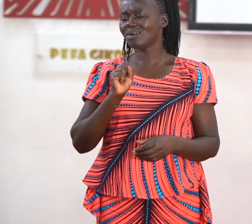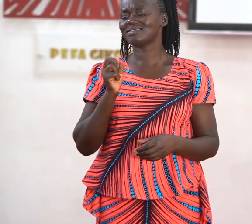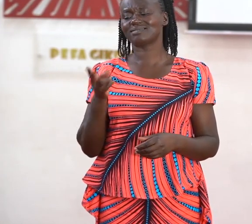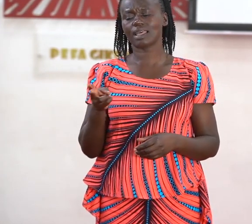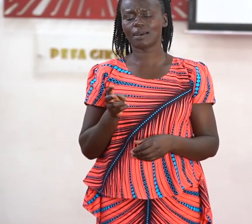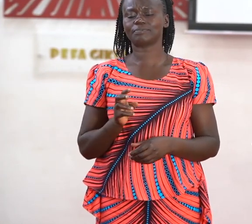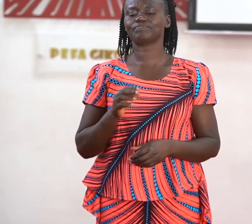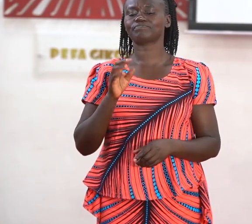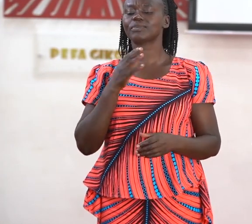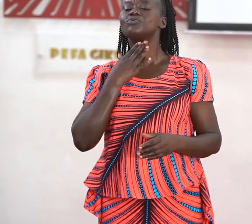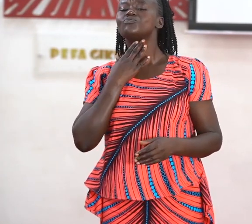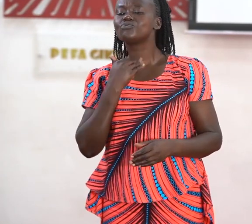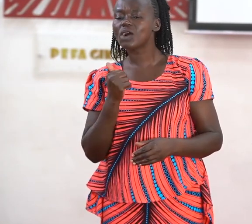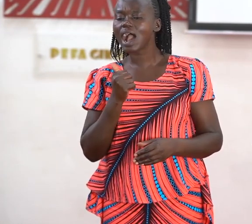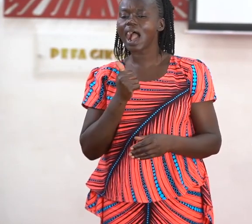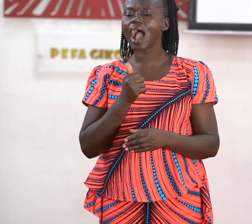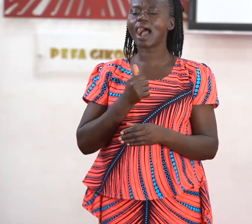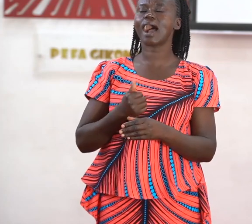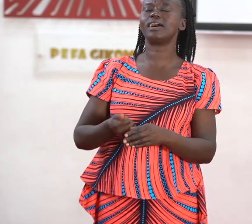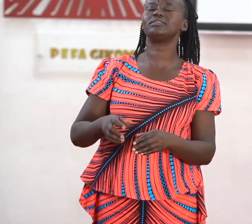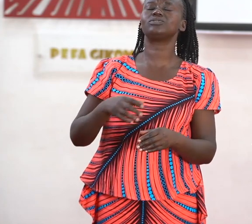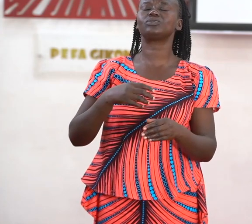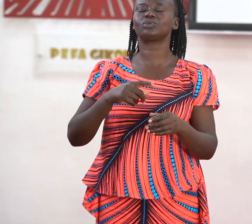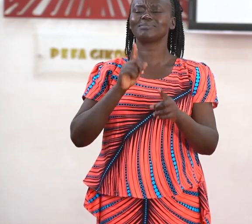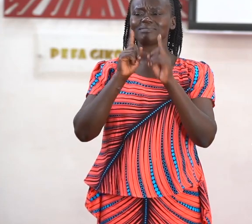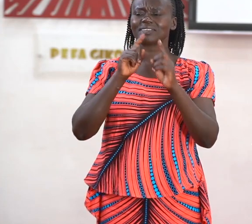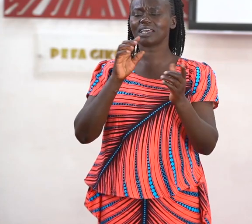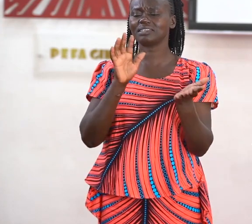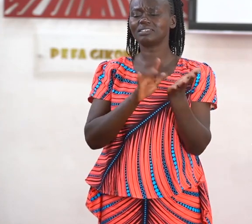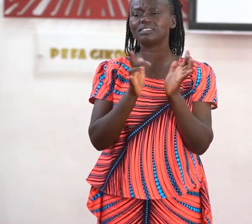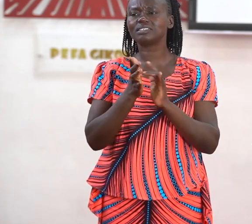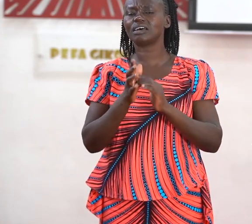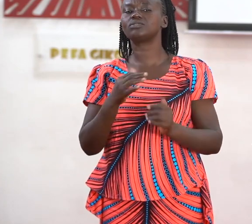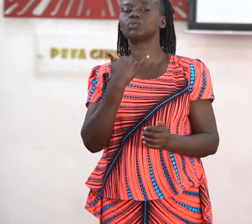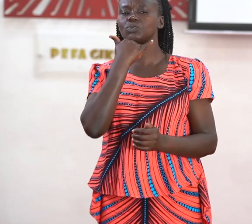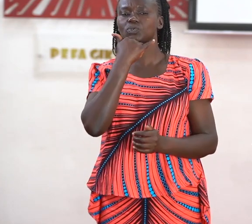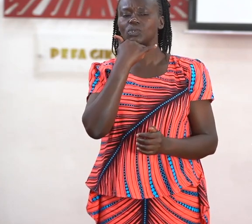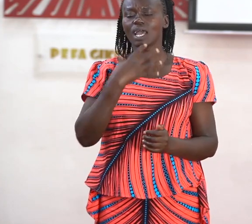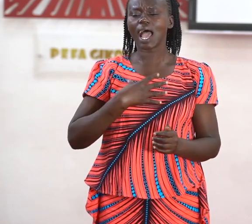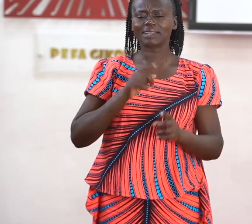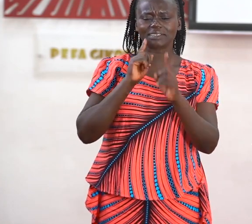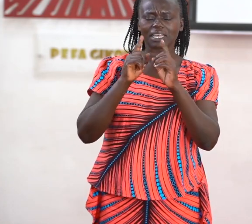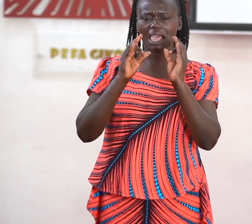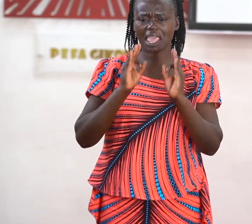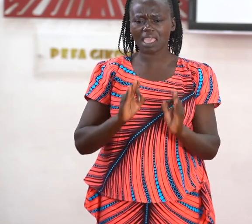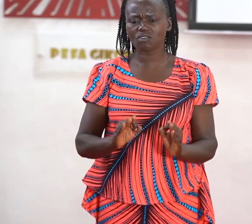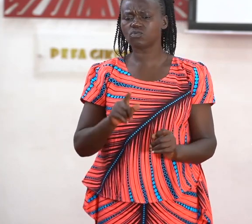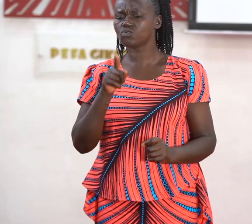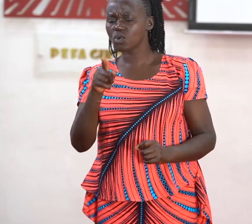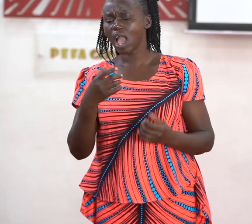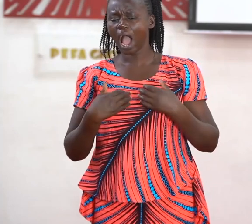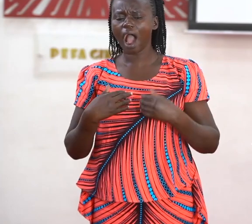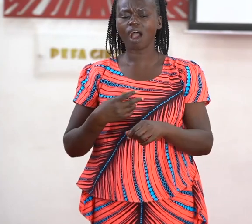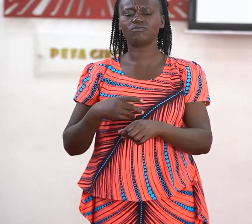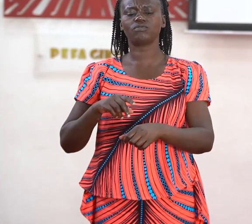Jesus. They asked him, is it lawful to heal on the Sabbath? And he said, if any of you has a sheep, it falls into